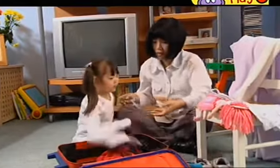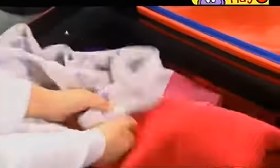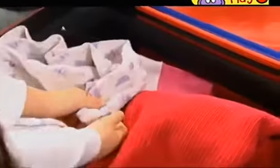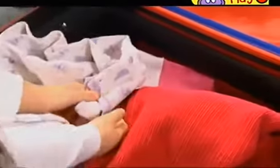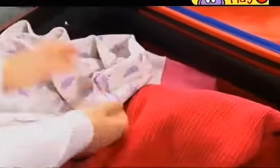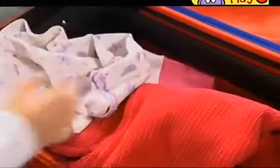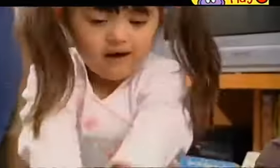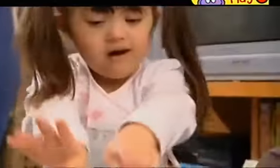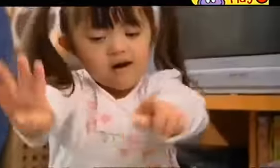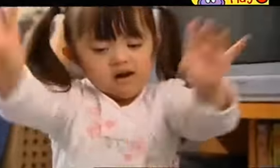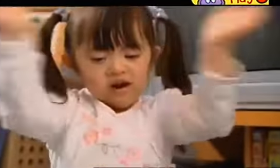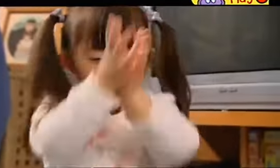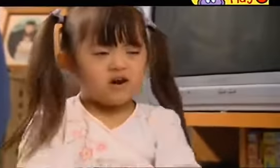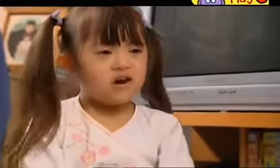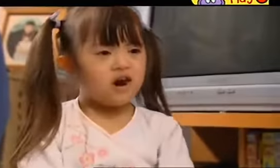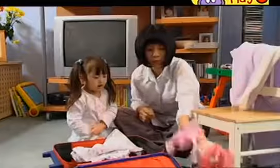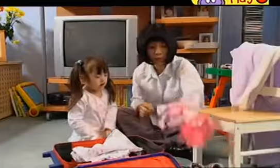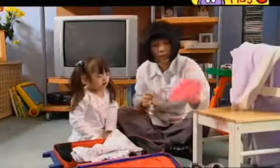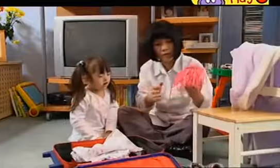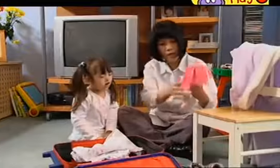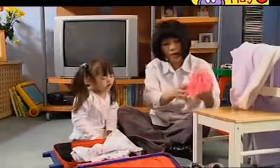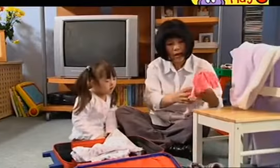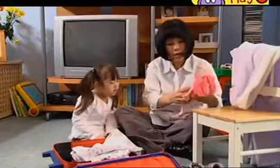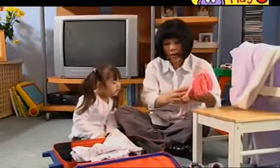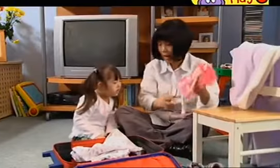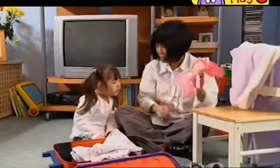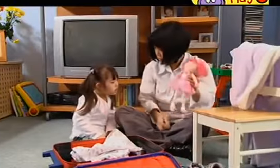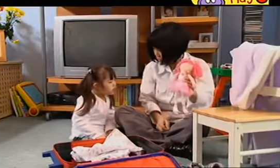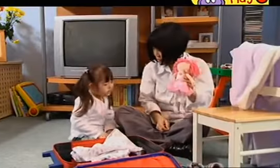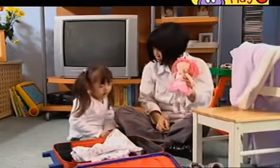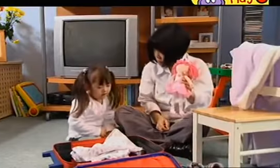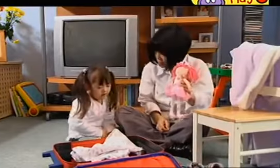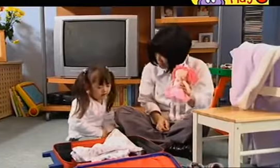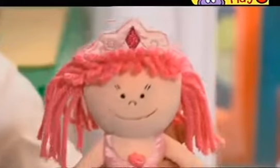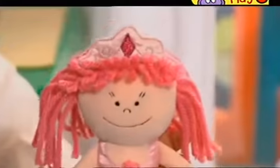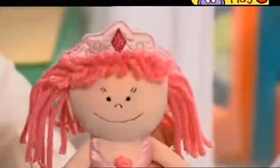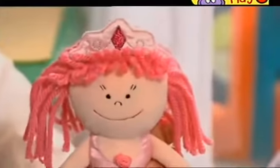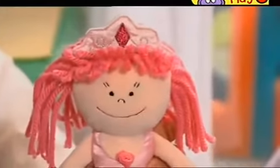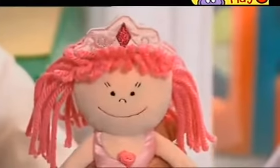done. Good girl. And she will need something to cuddle in bed. Dolly.